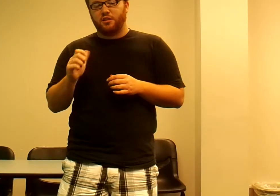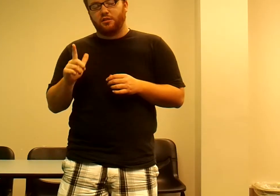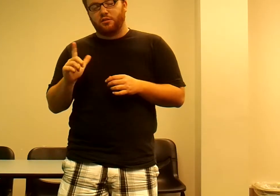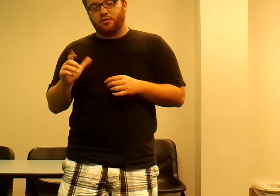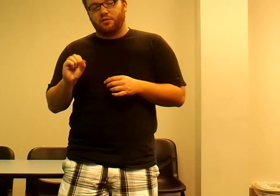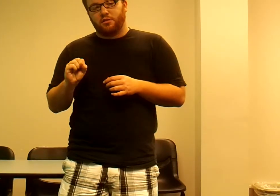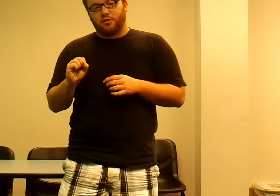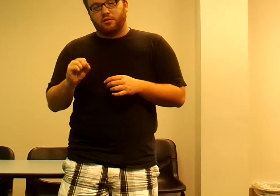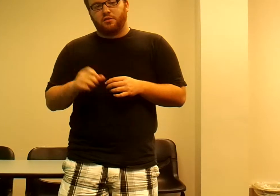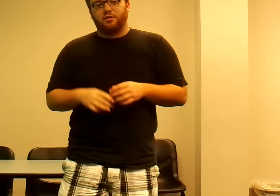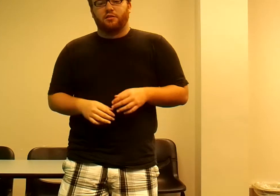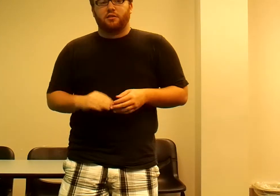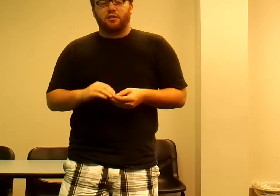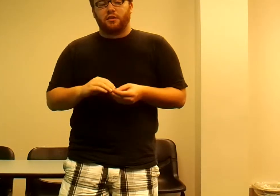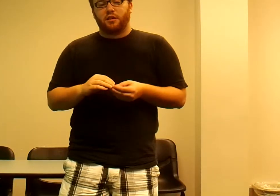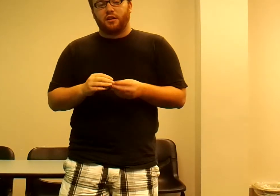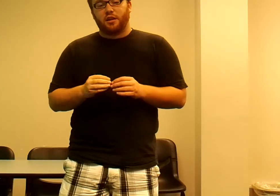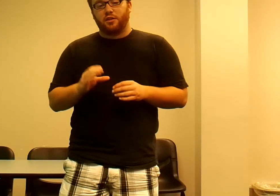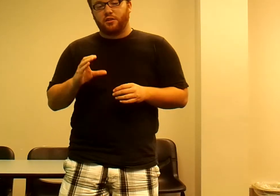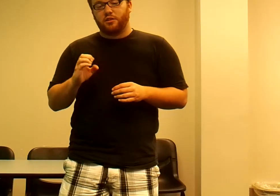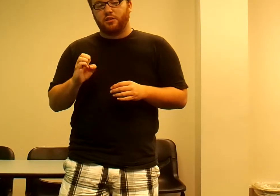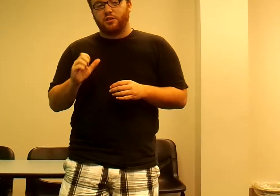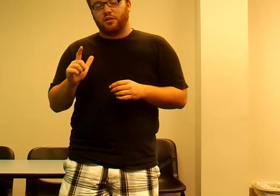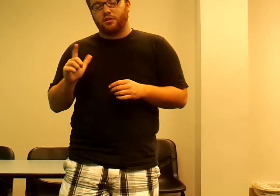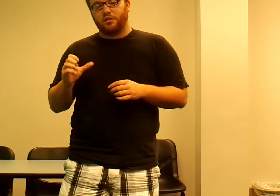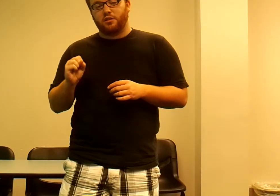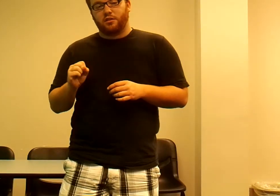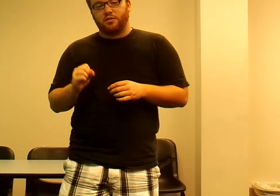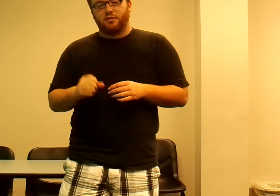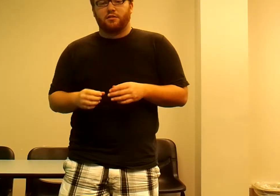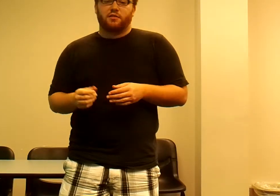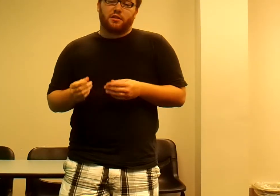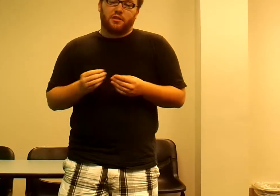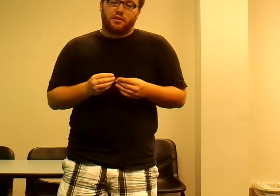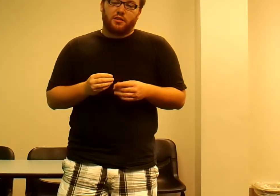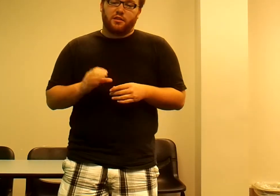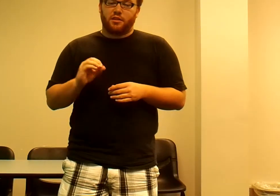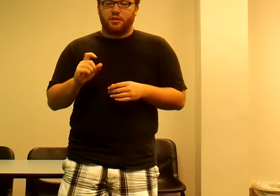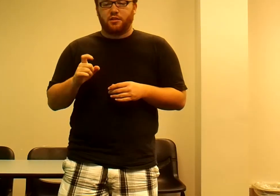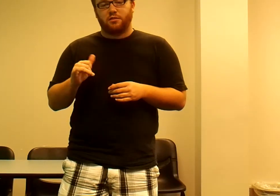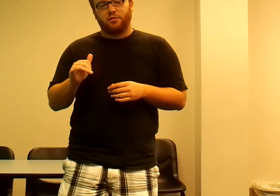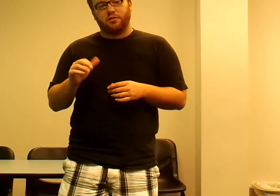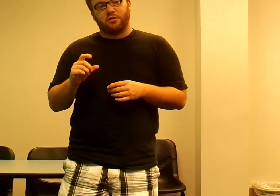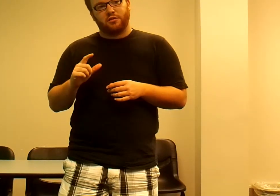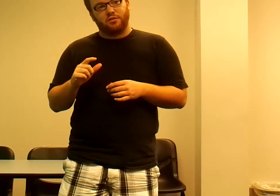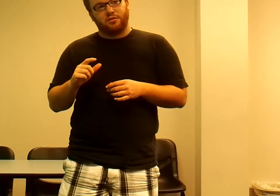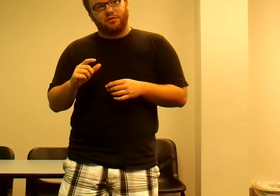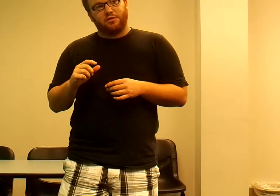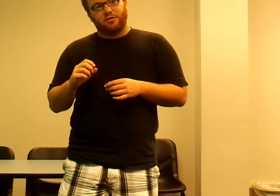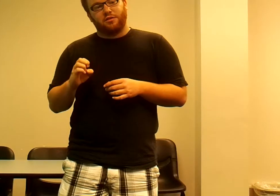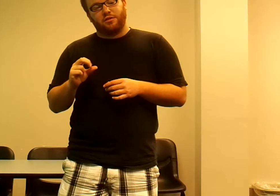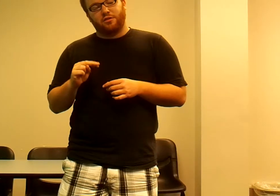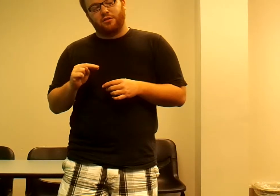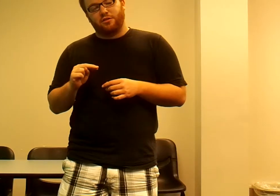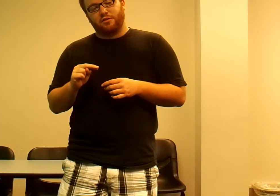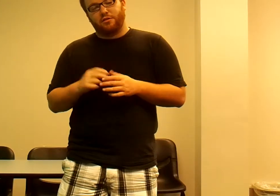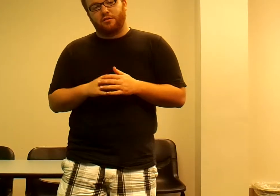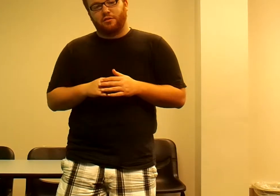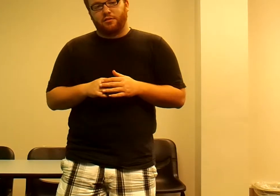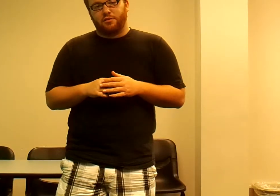to breathe. Now, our heart does the pumping, and our heart is a